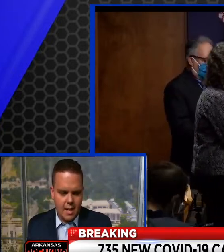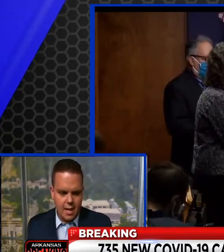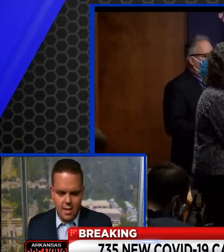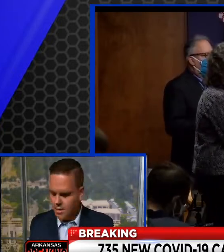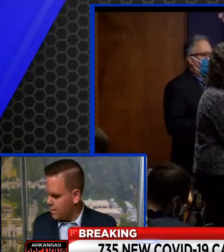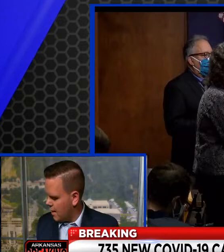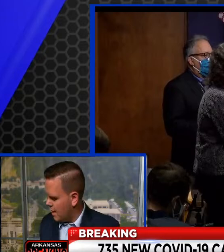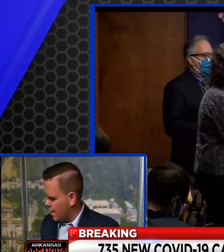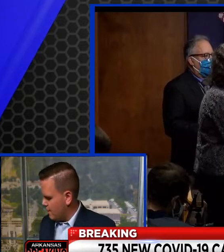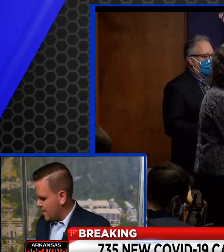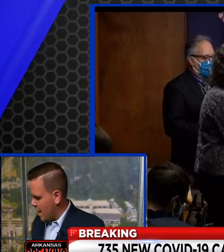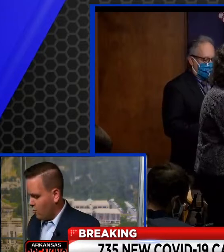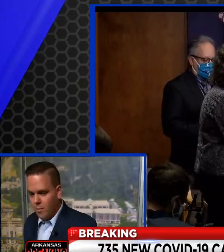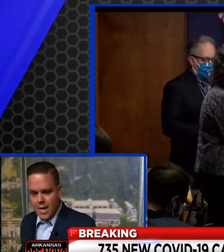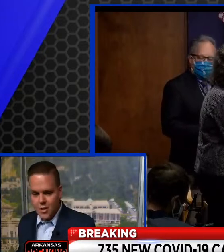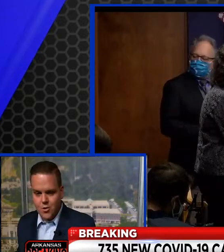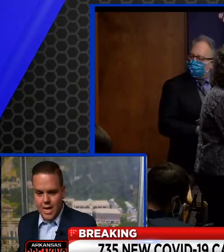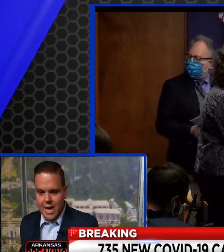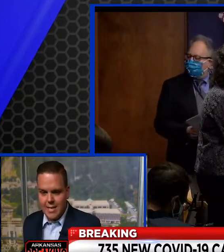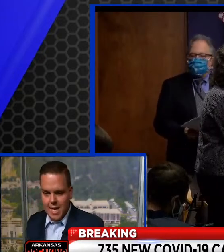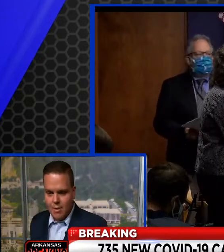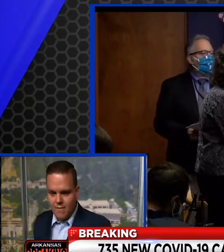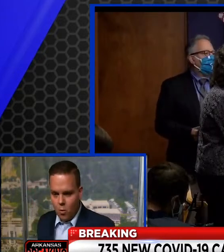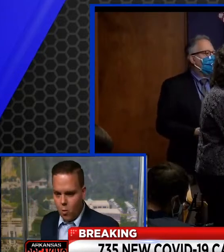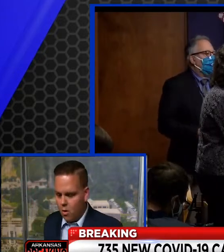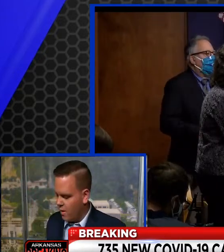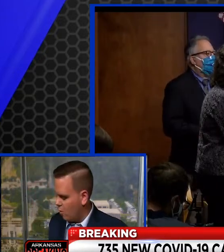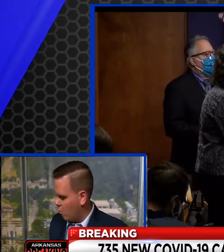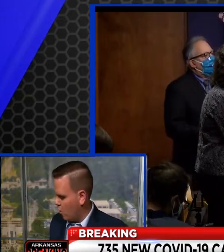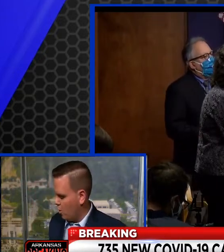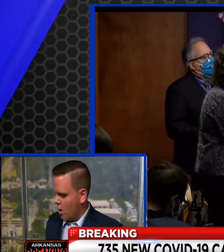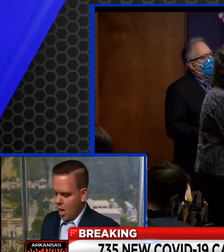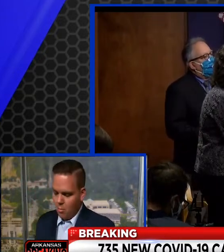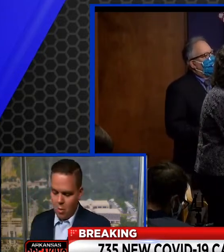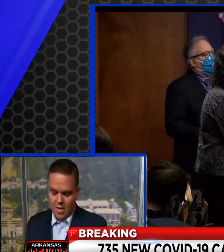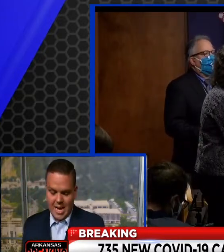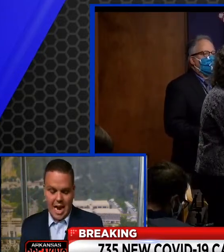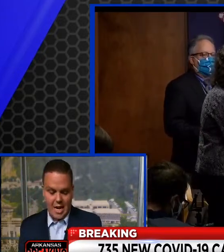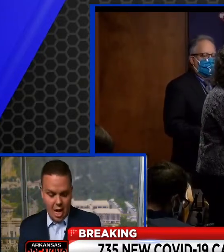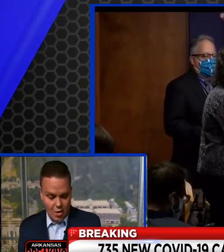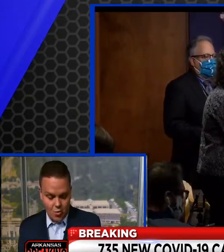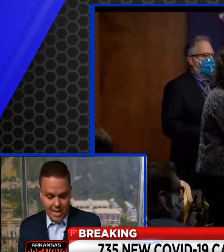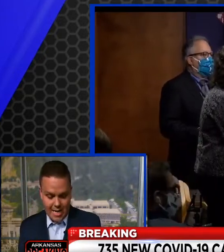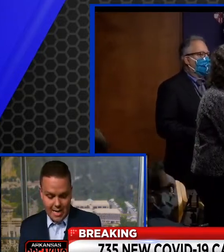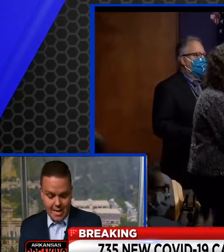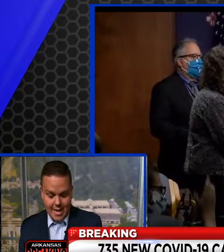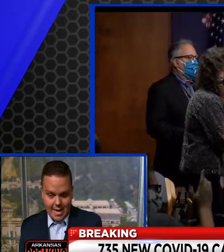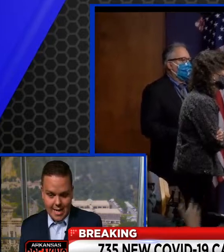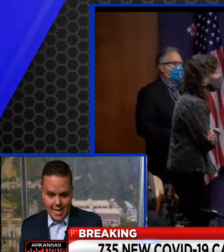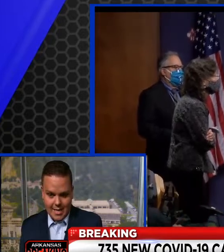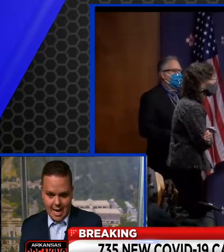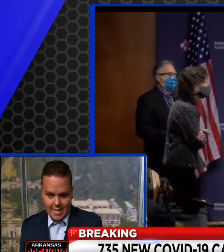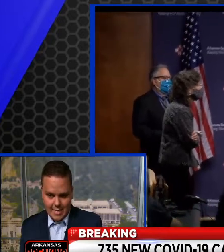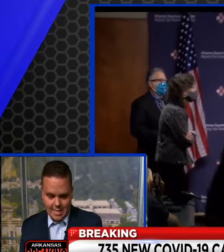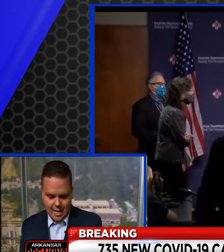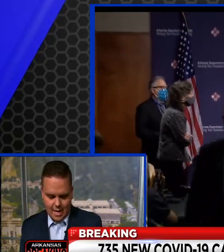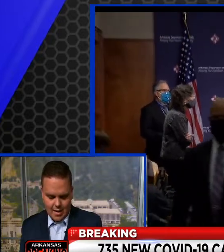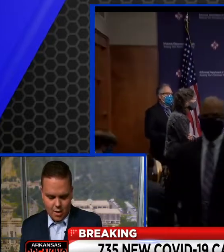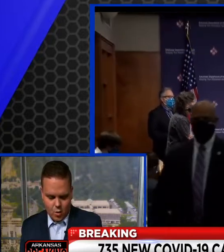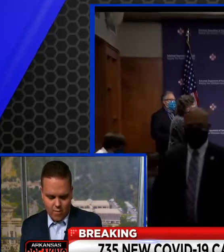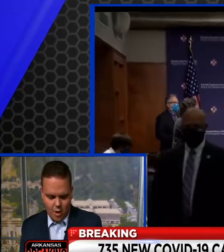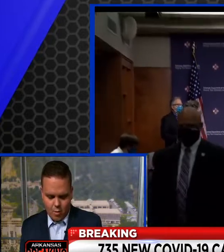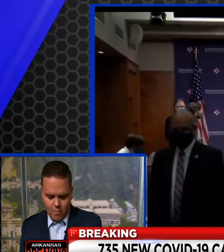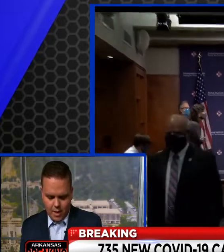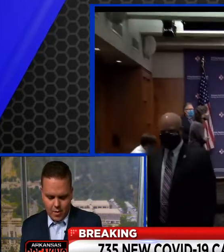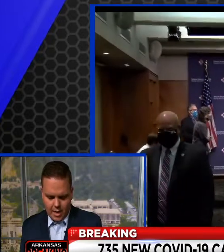This is down from yesterday. The day before, there were more than 900 cases in